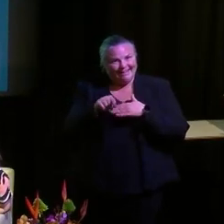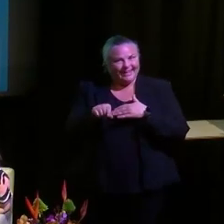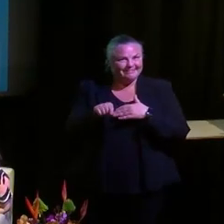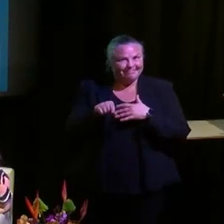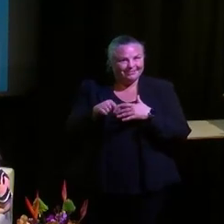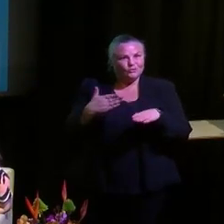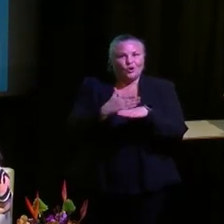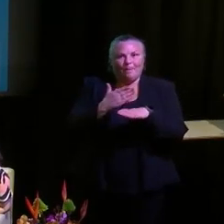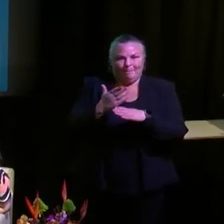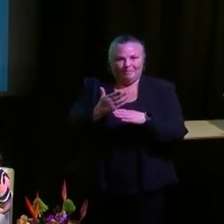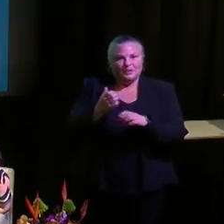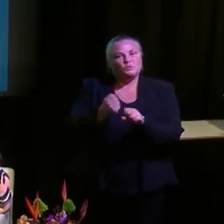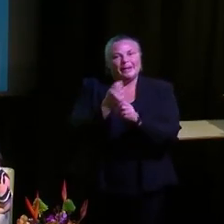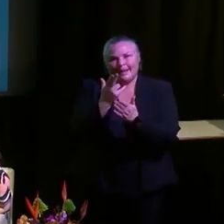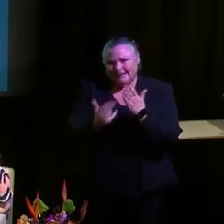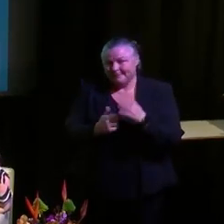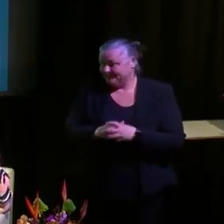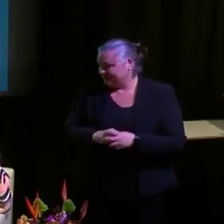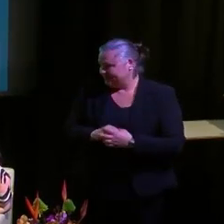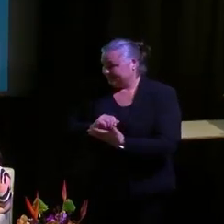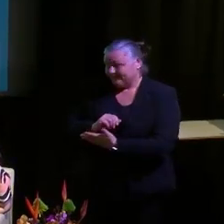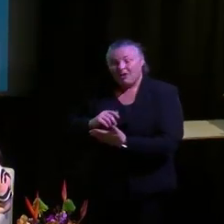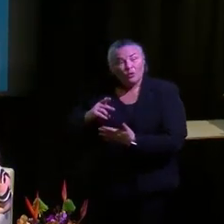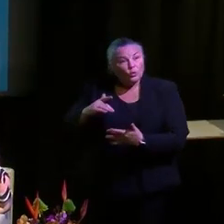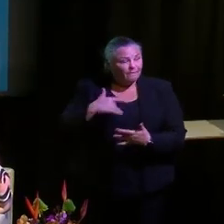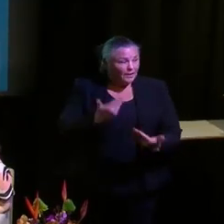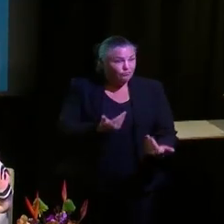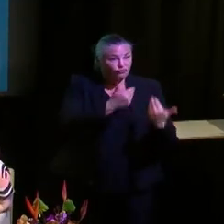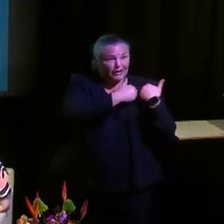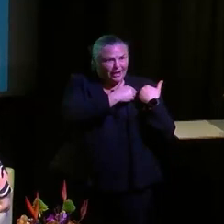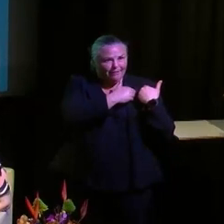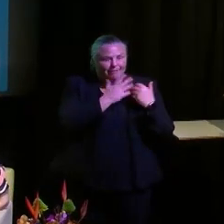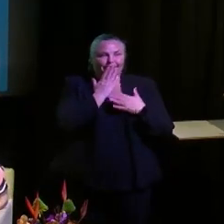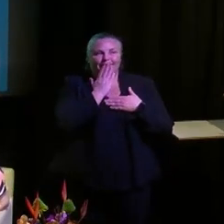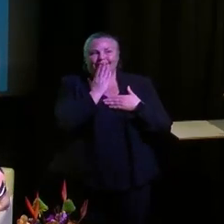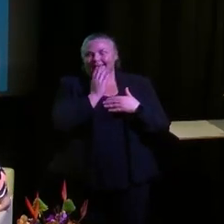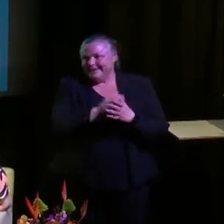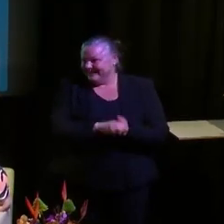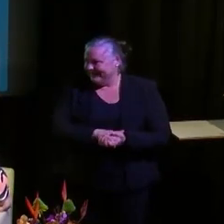well. Did you feel any pressure approaching the Mabo legacy? Just a little bit?